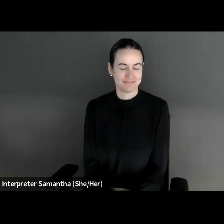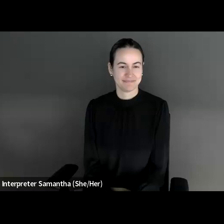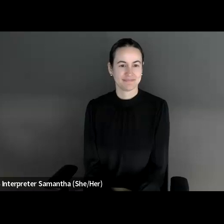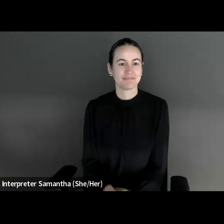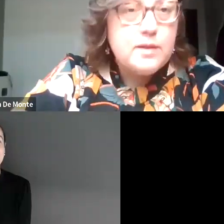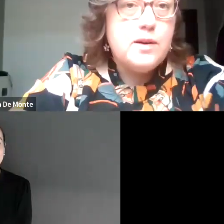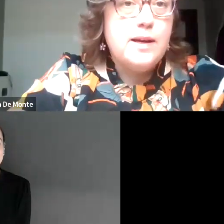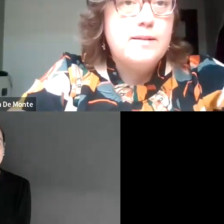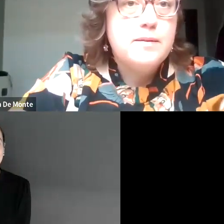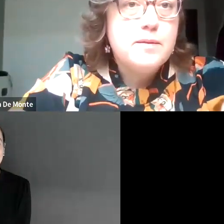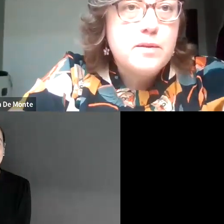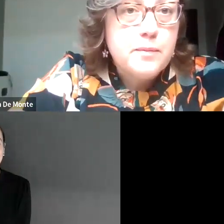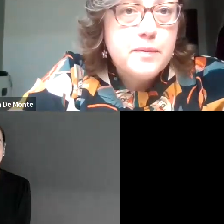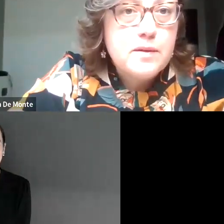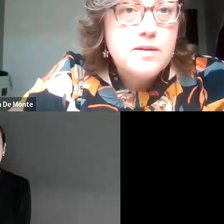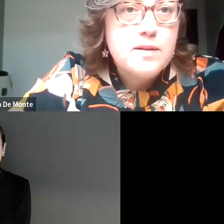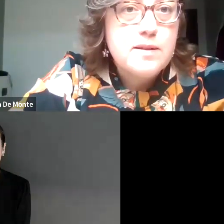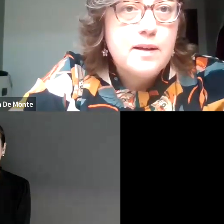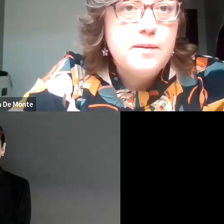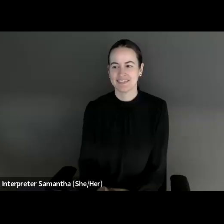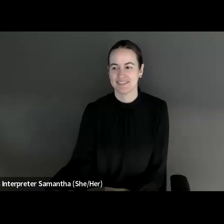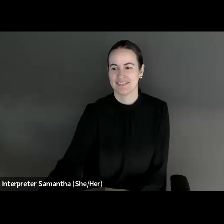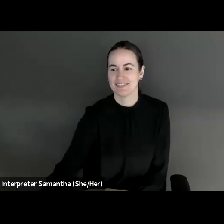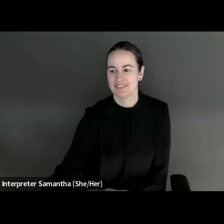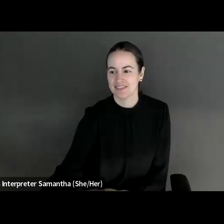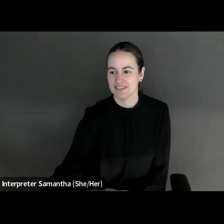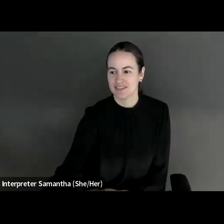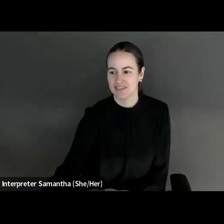Tobias, I see your hand, so just a second.